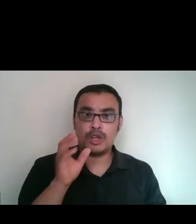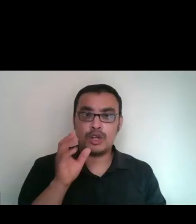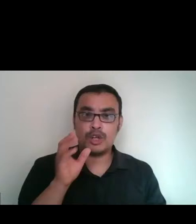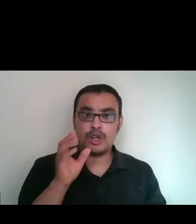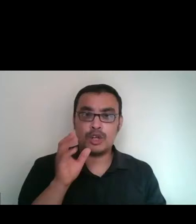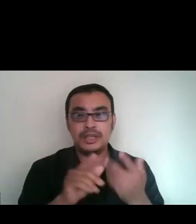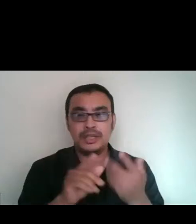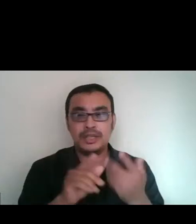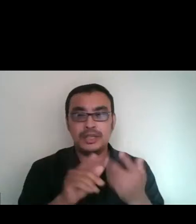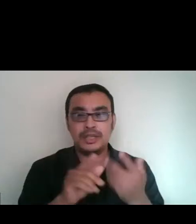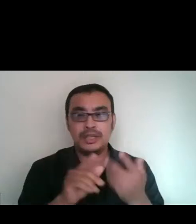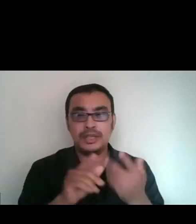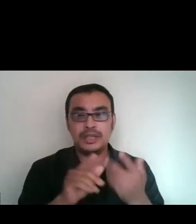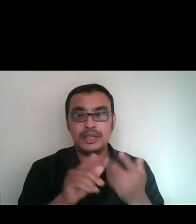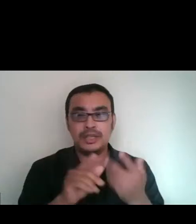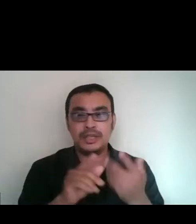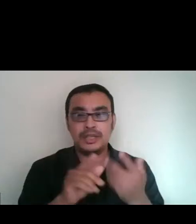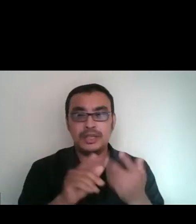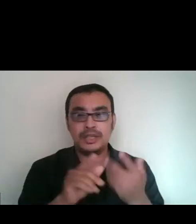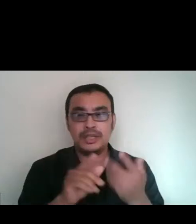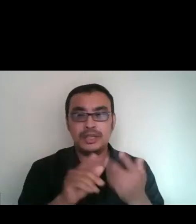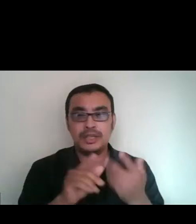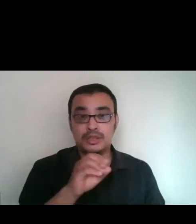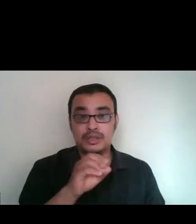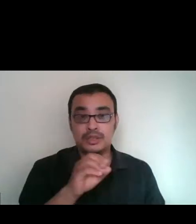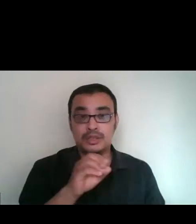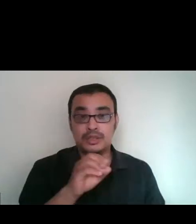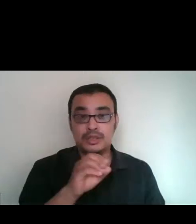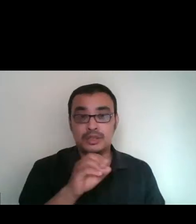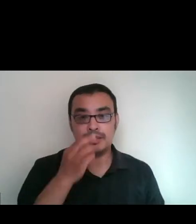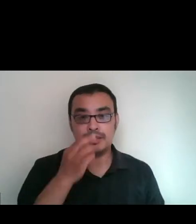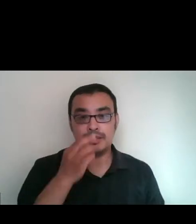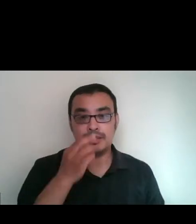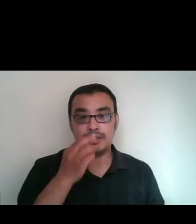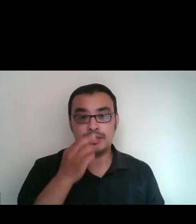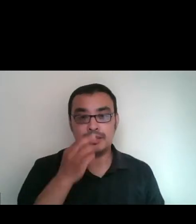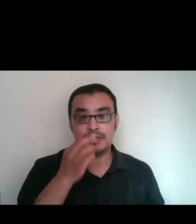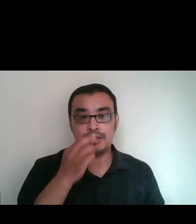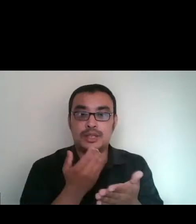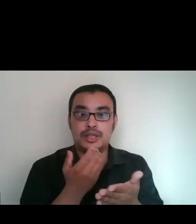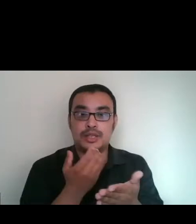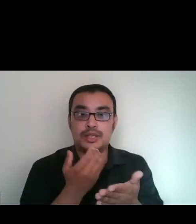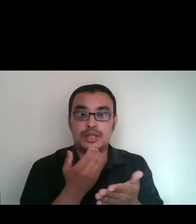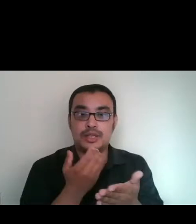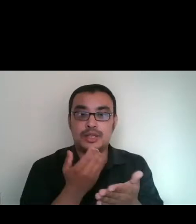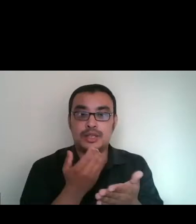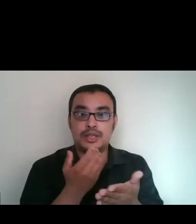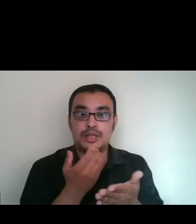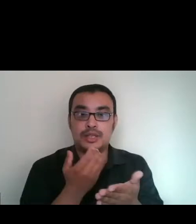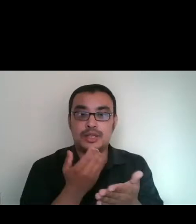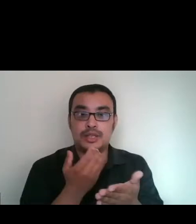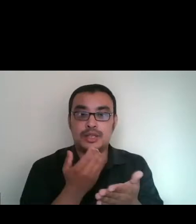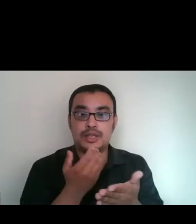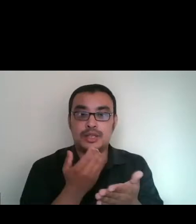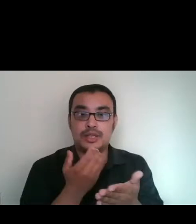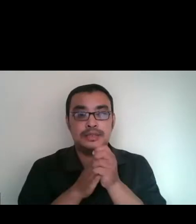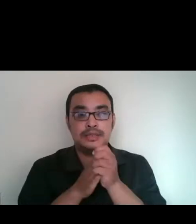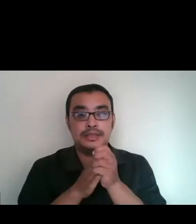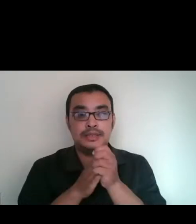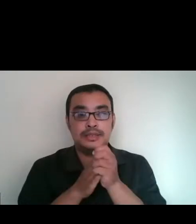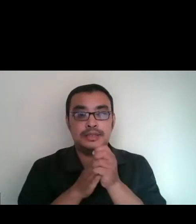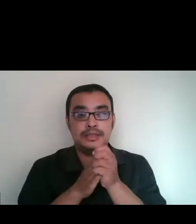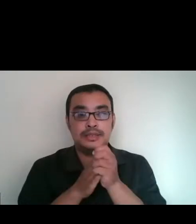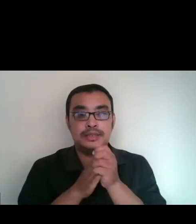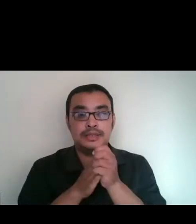in a COP also will, I think Mike is there and Mizaba is there, but we need to discuss about the leadership of the like